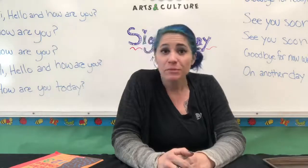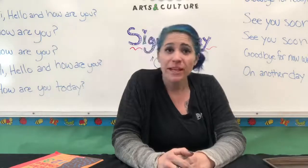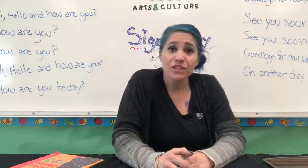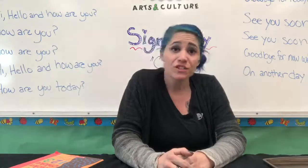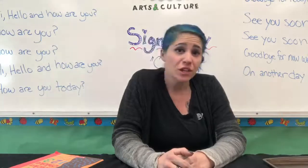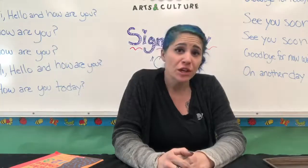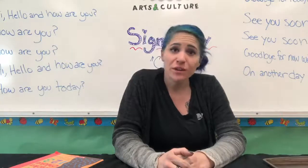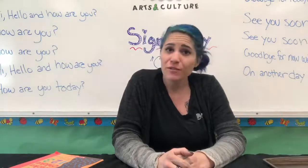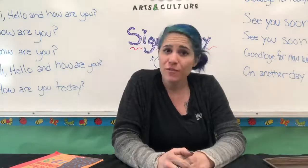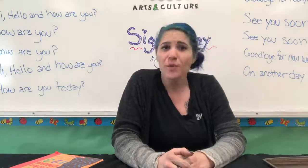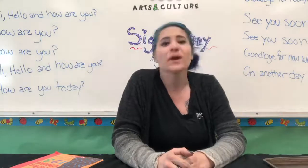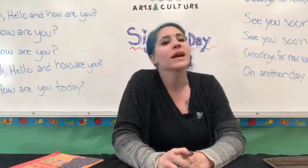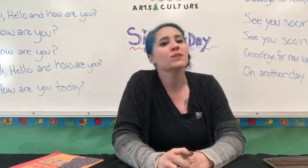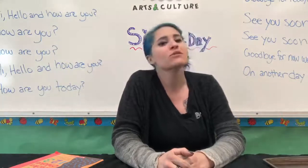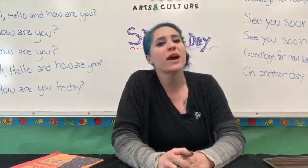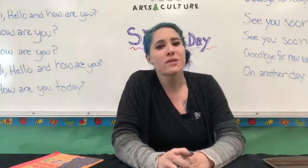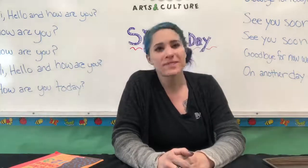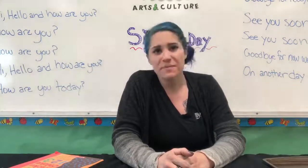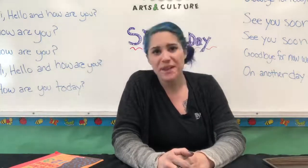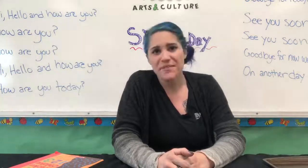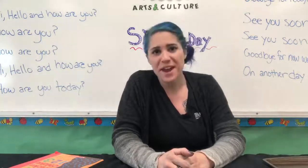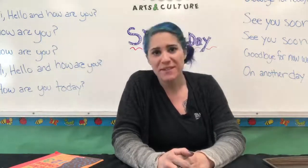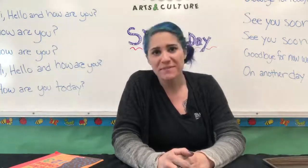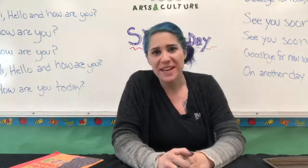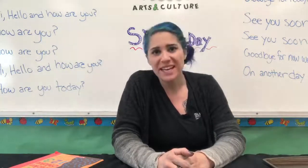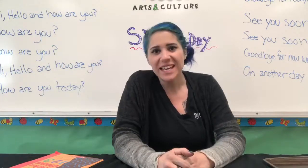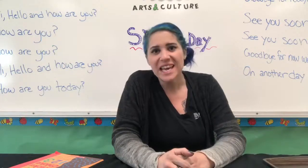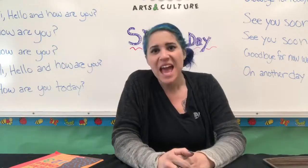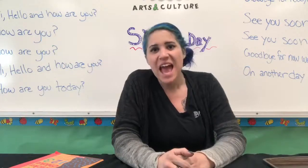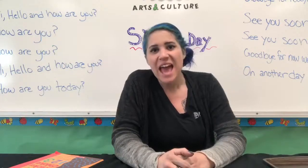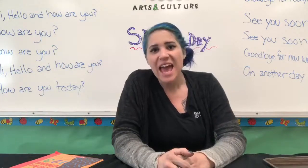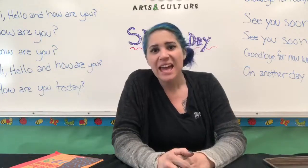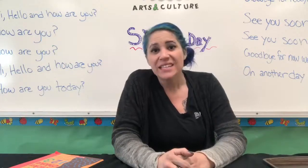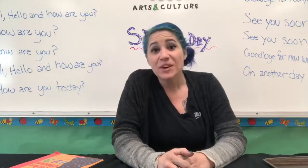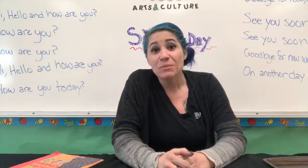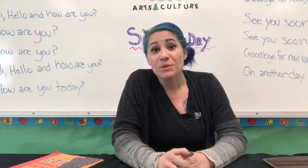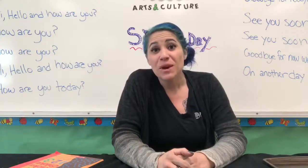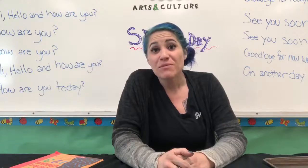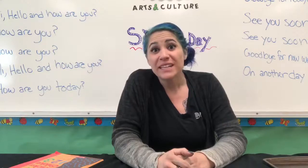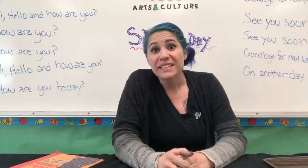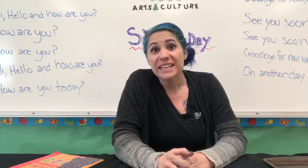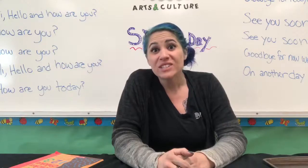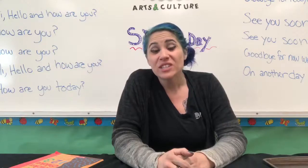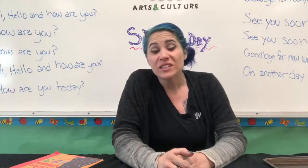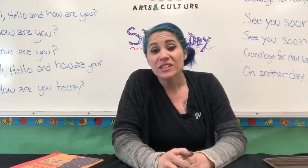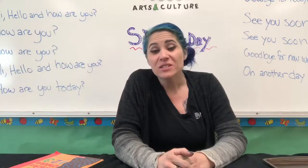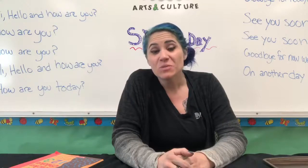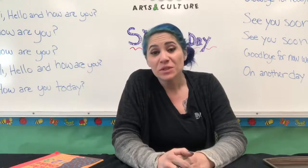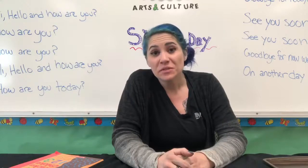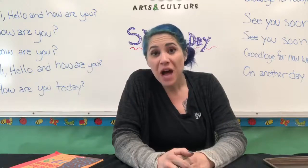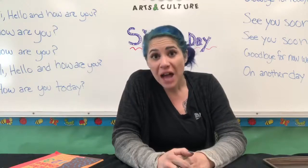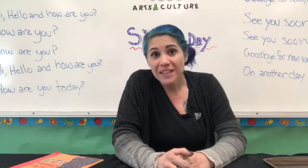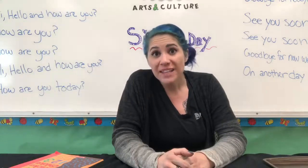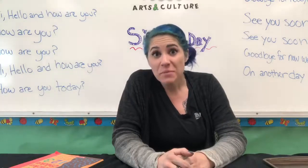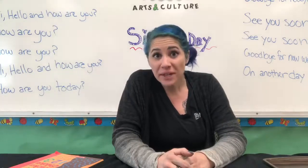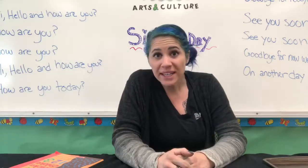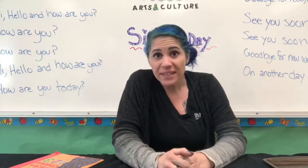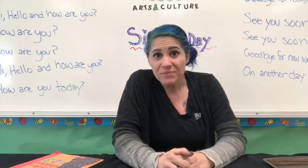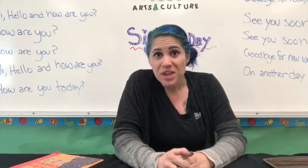age 0 to 4, I always try to do something for everybody. And I hope you're all ready to get started on this wonderful holiday morning. So